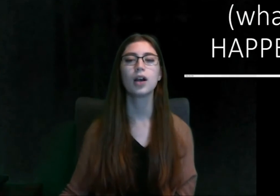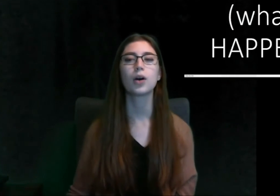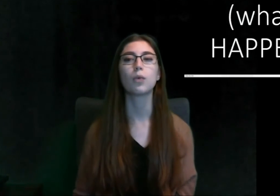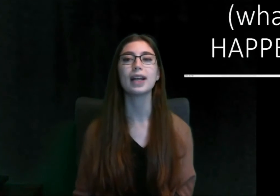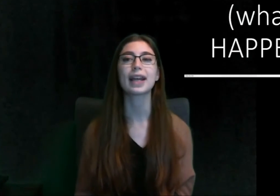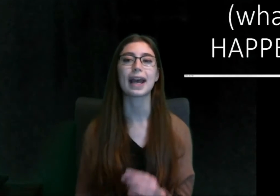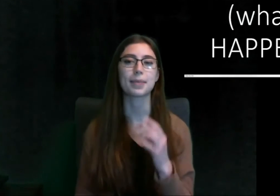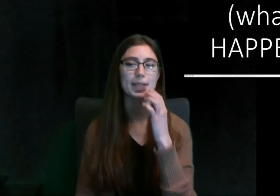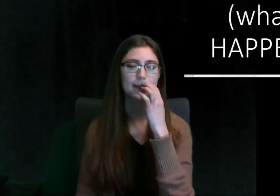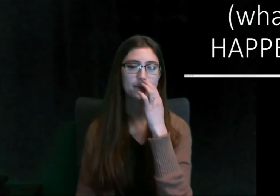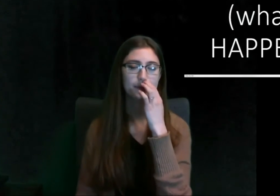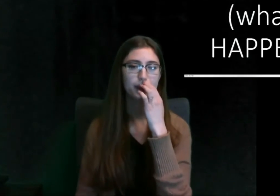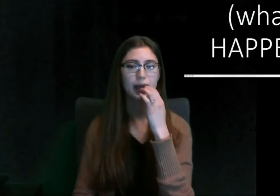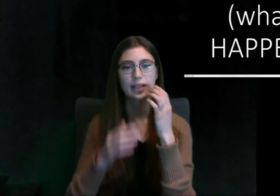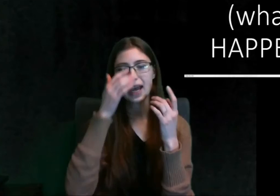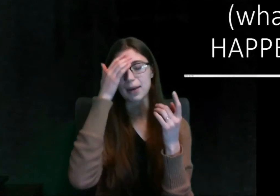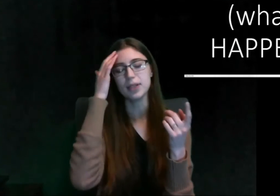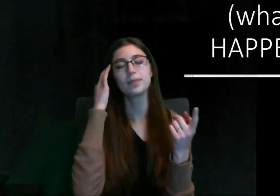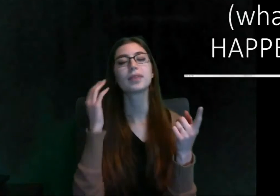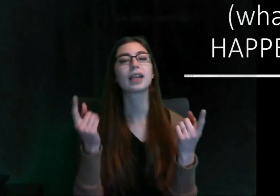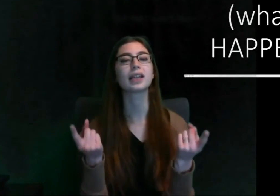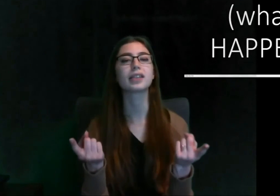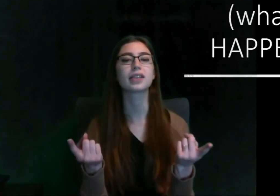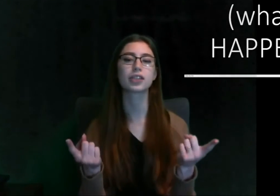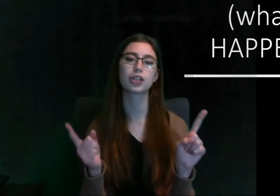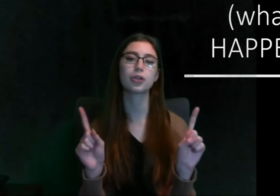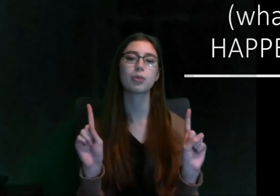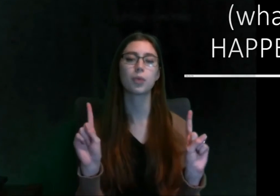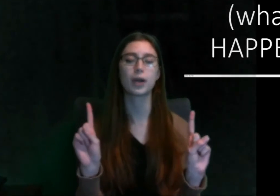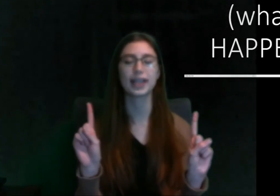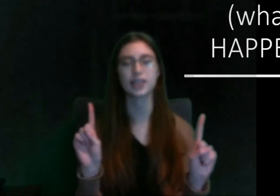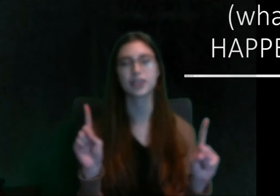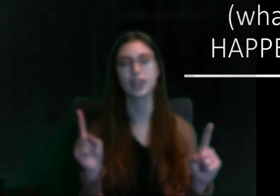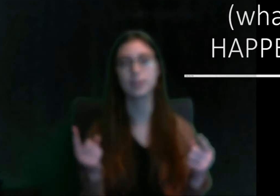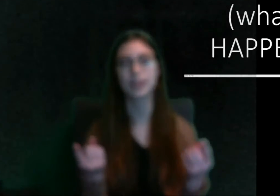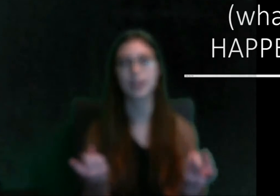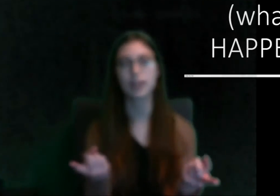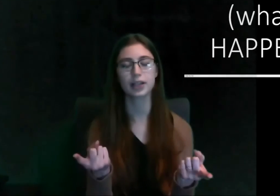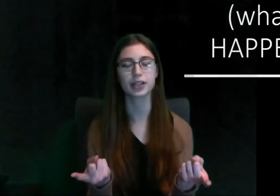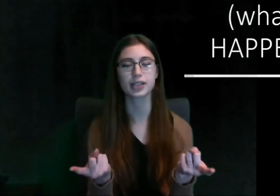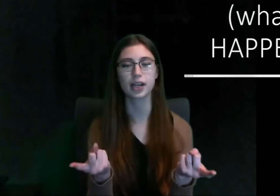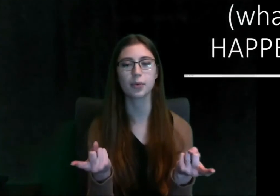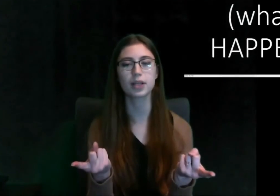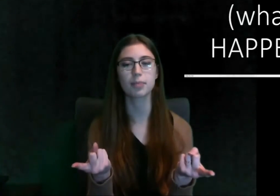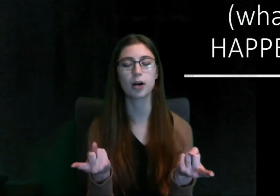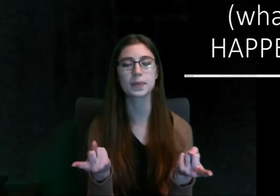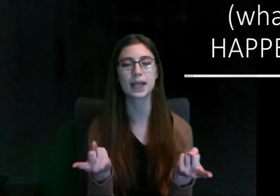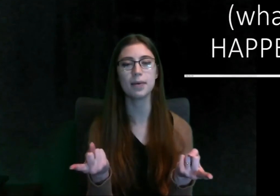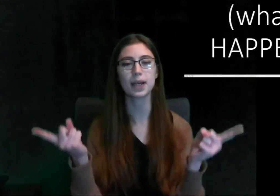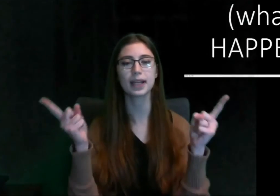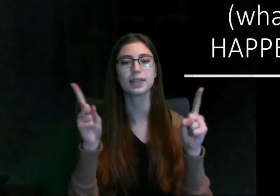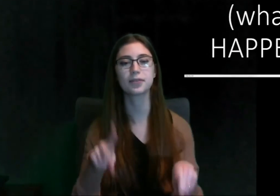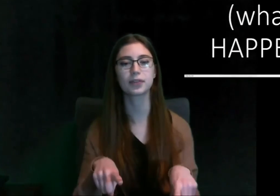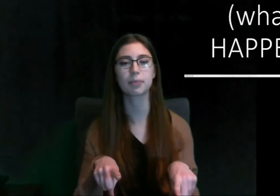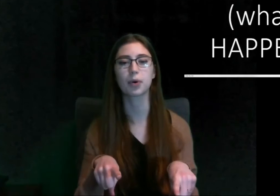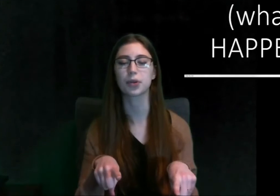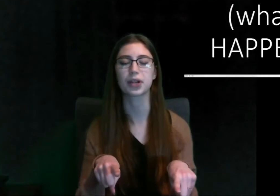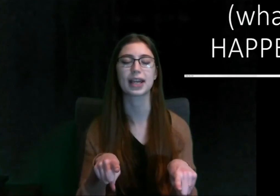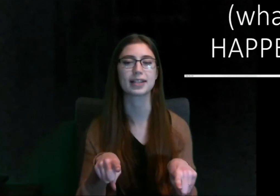What happened? Happen is 2 one-hand shapes. You're going to start with your palms up and then flip both your hands